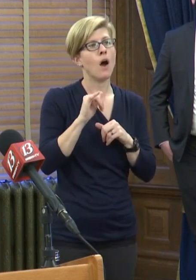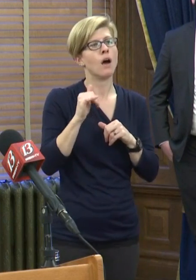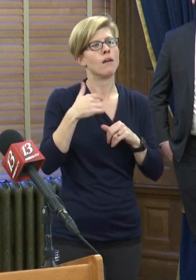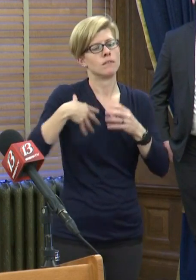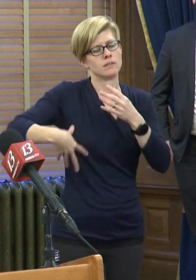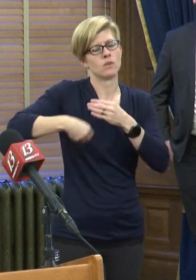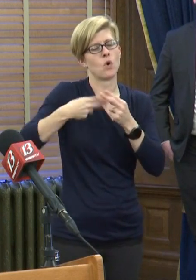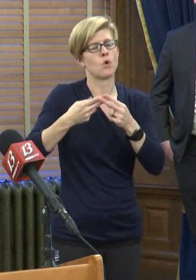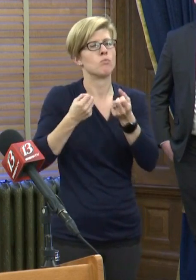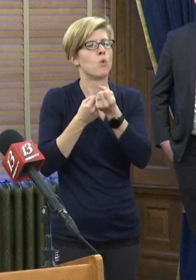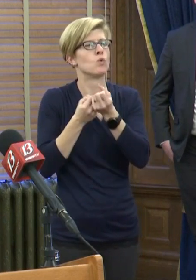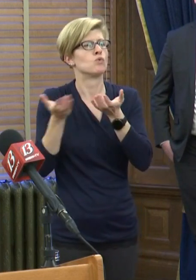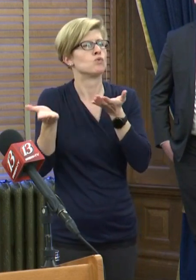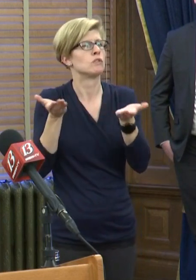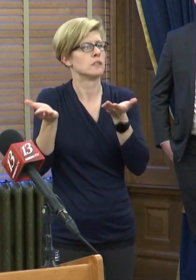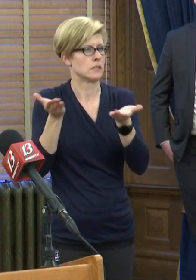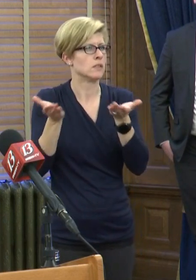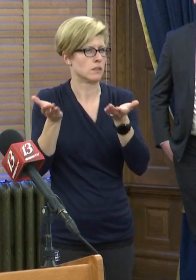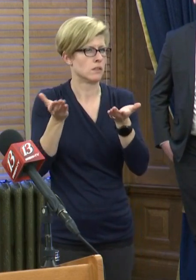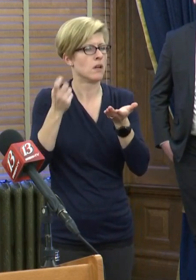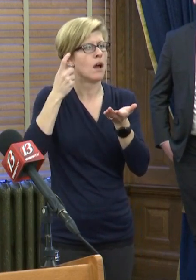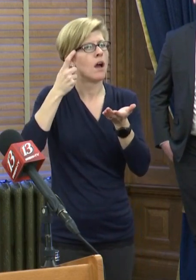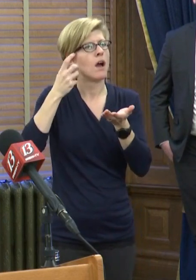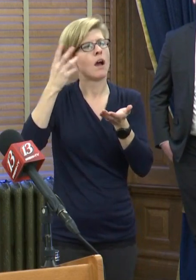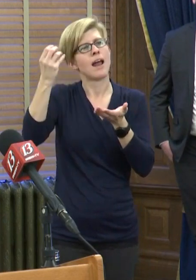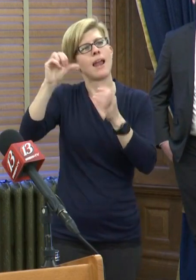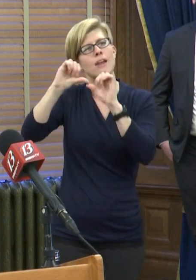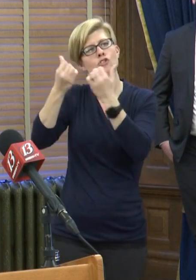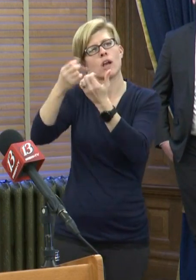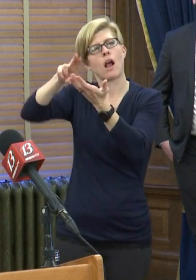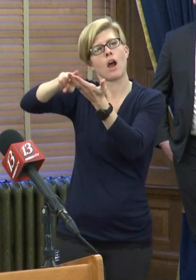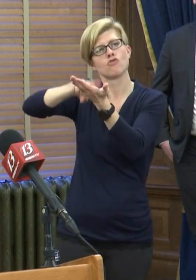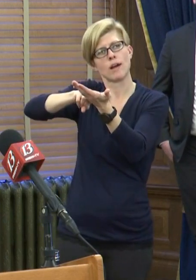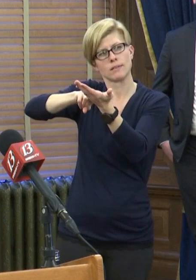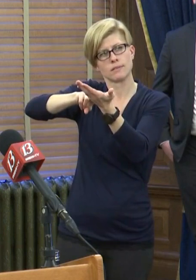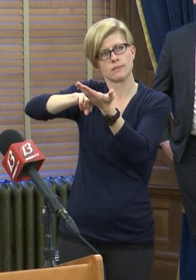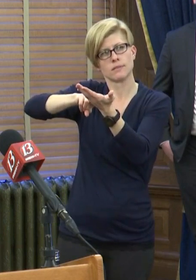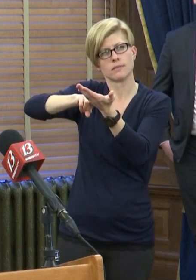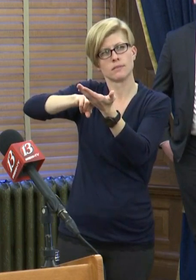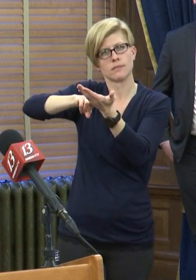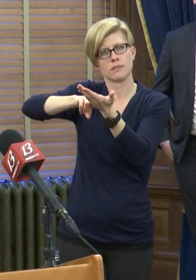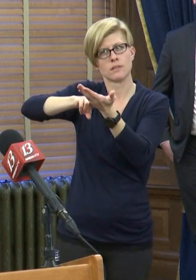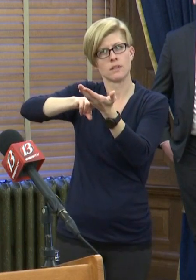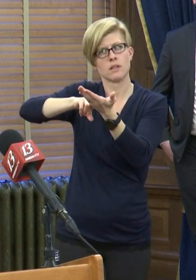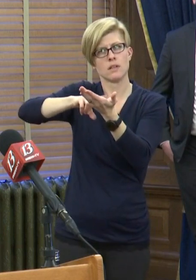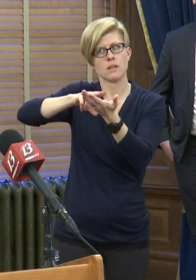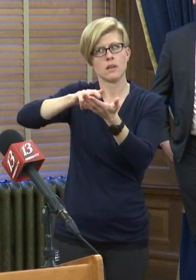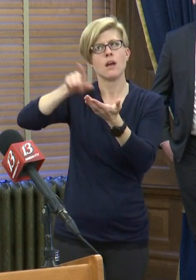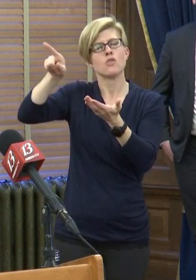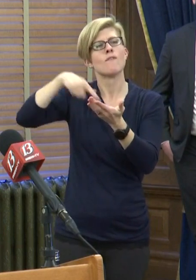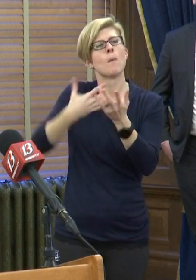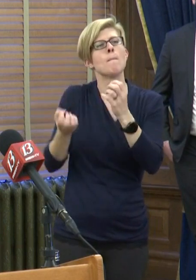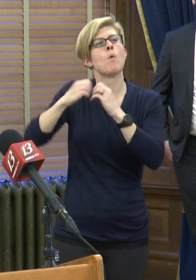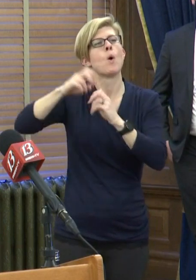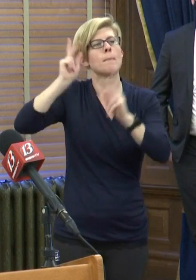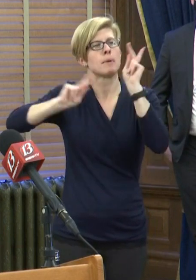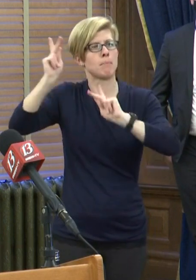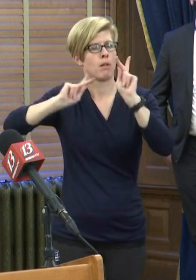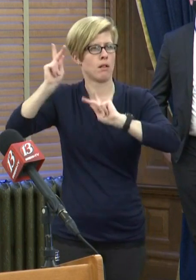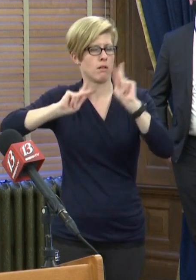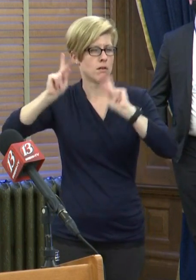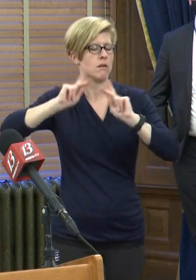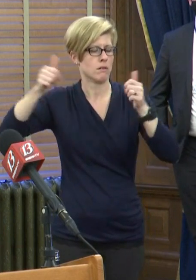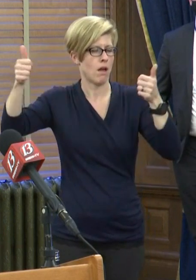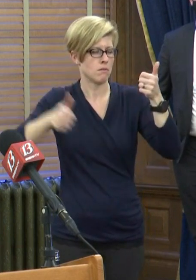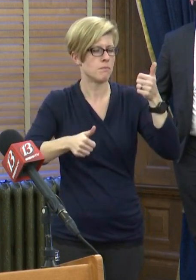services through a contract agency, and they're the ones who bring those other folks in.